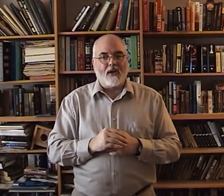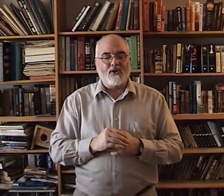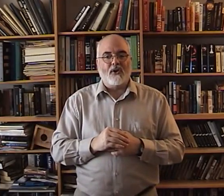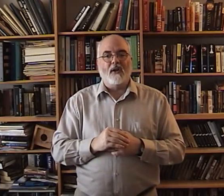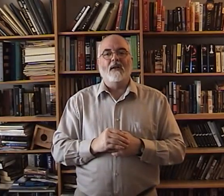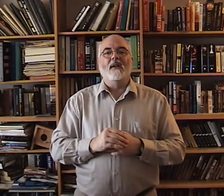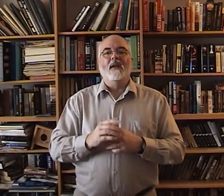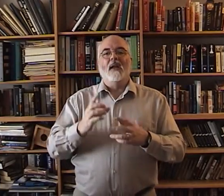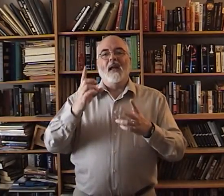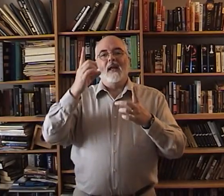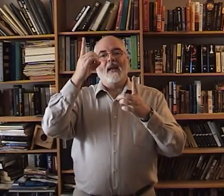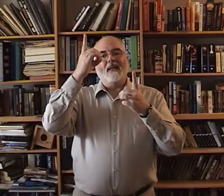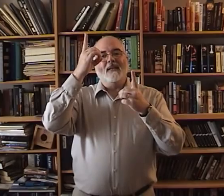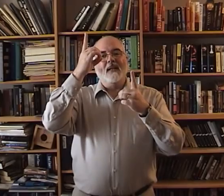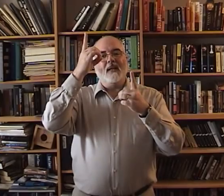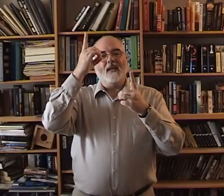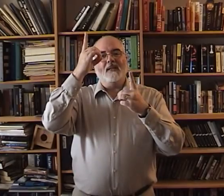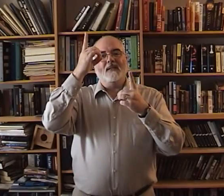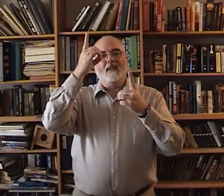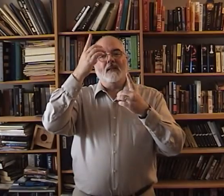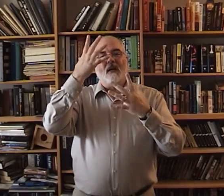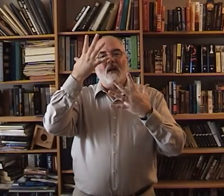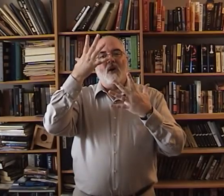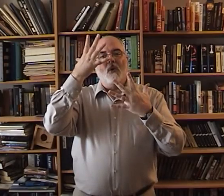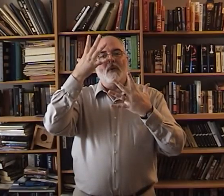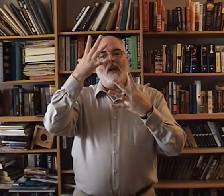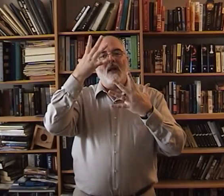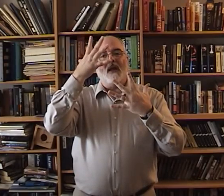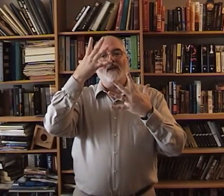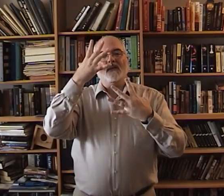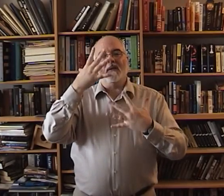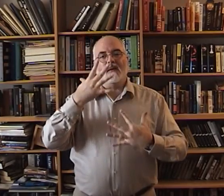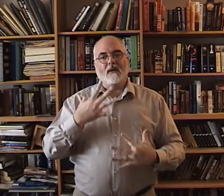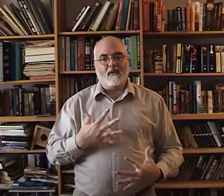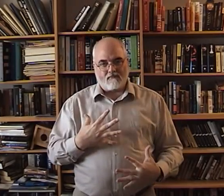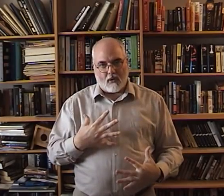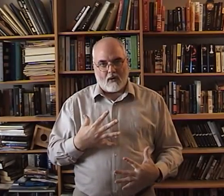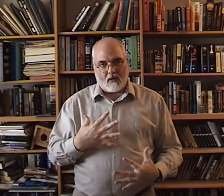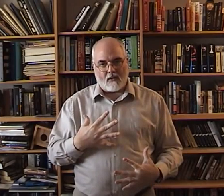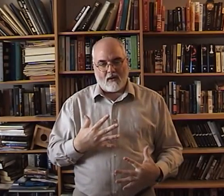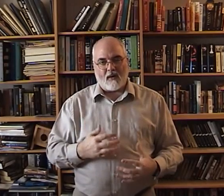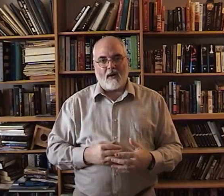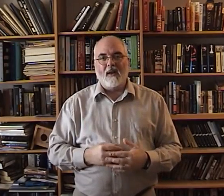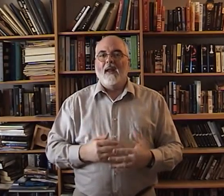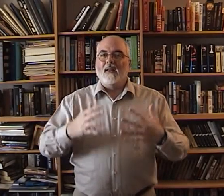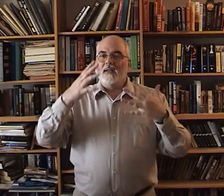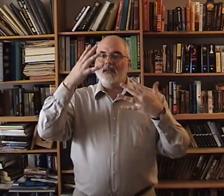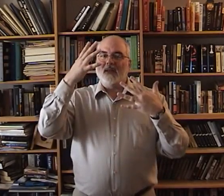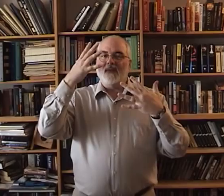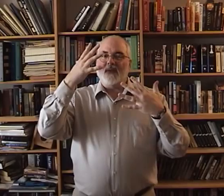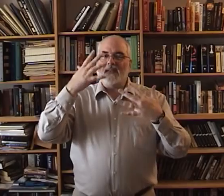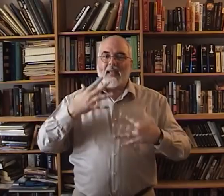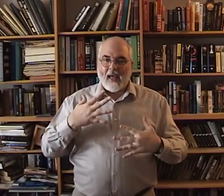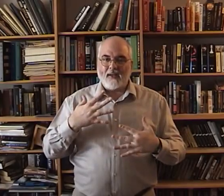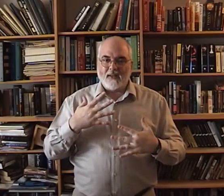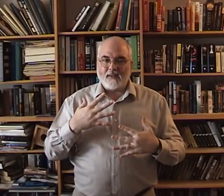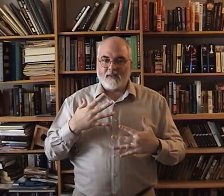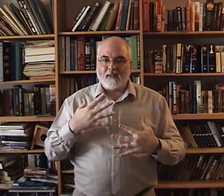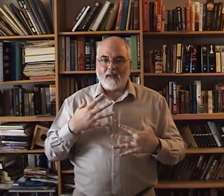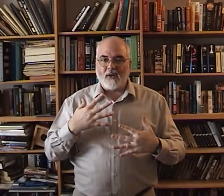Discouraged. D's, open hands. All right. This is a sign for sadness. All